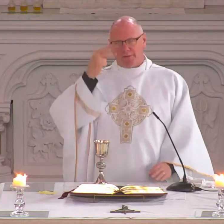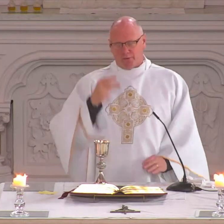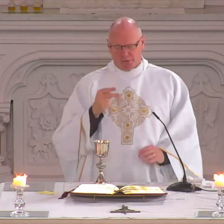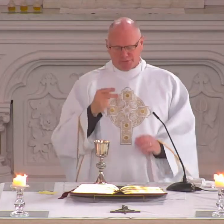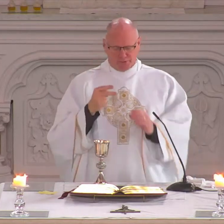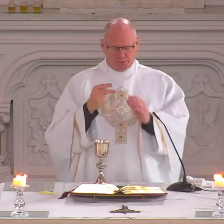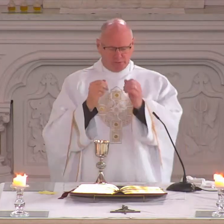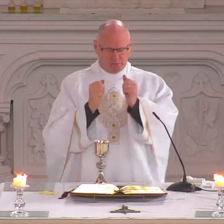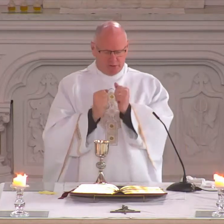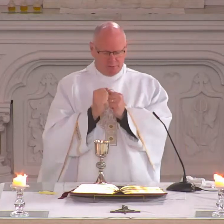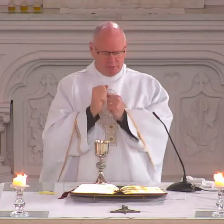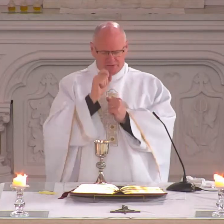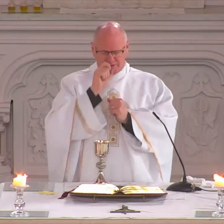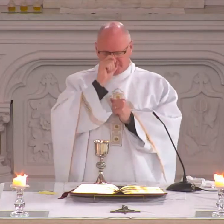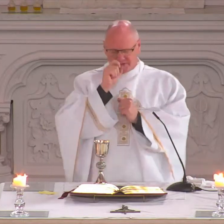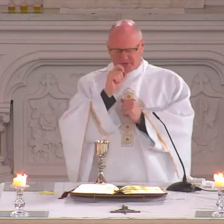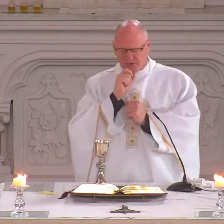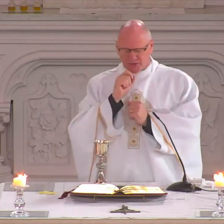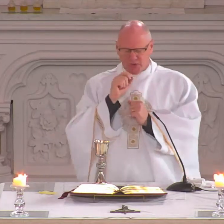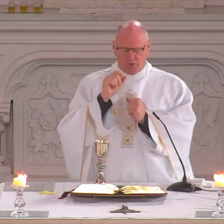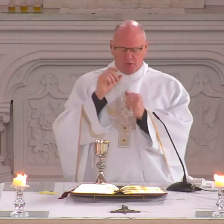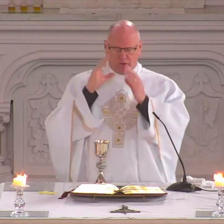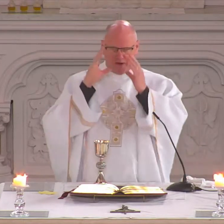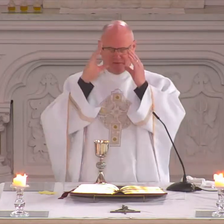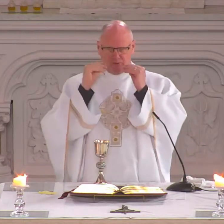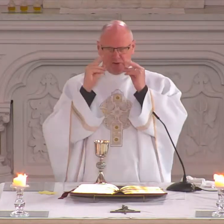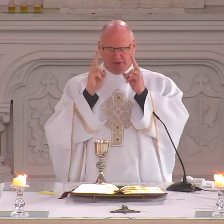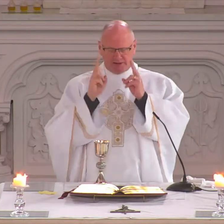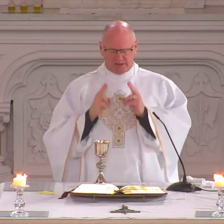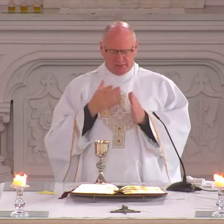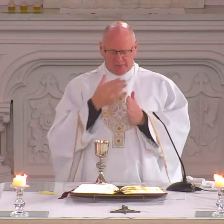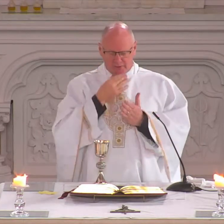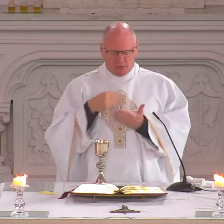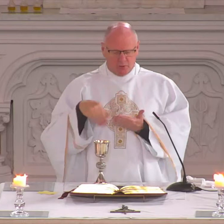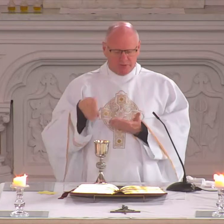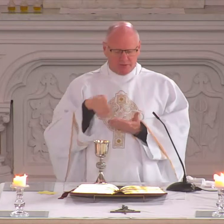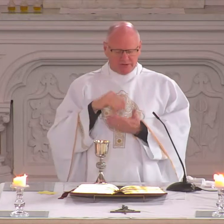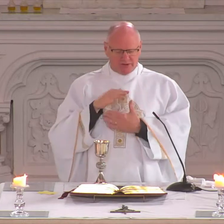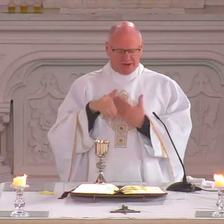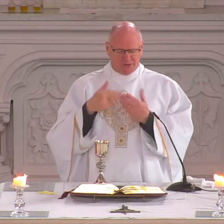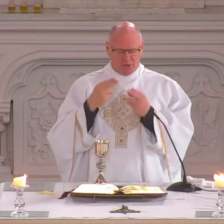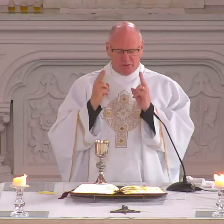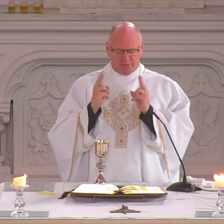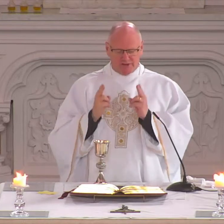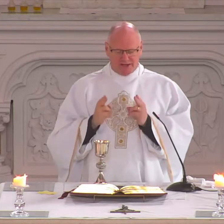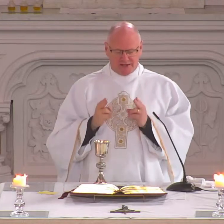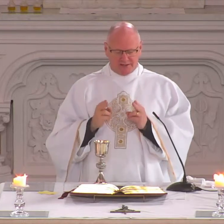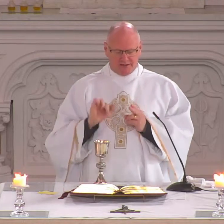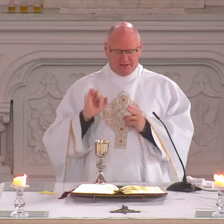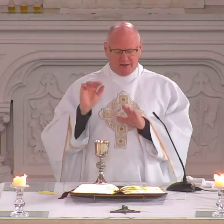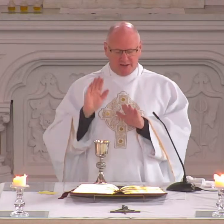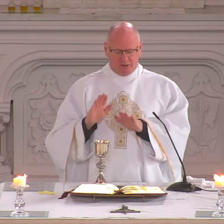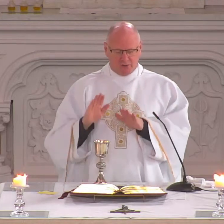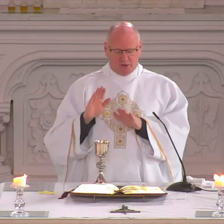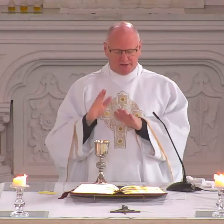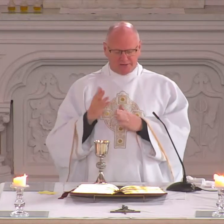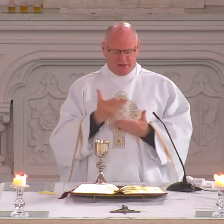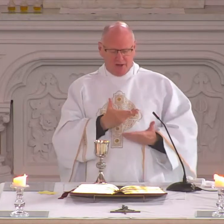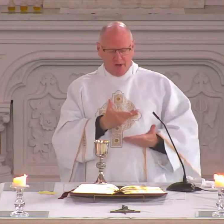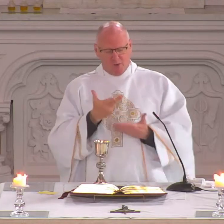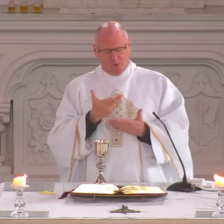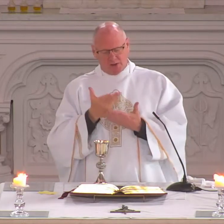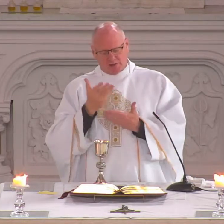Remember also our brothers and sisters who have fallen asleep in the hope of the resurrection, all who have died in your